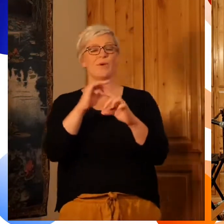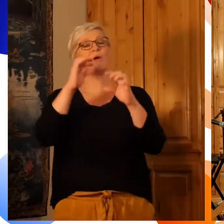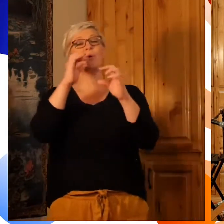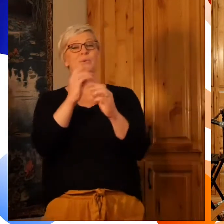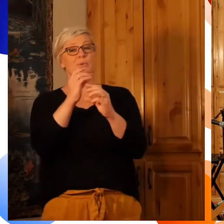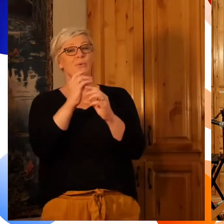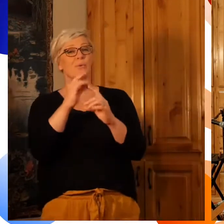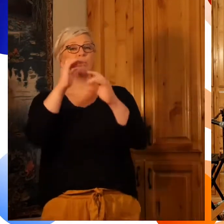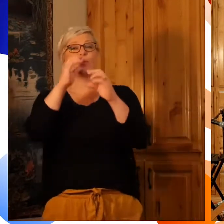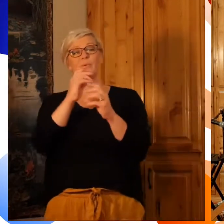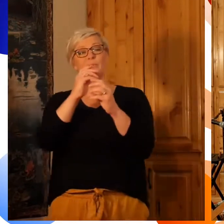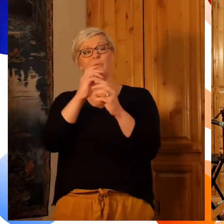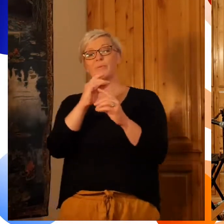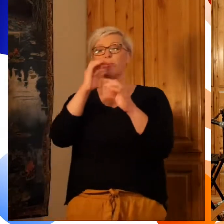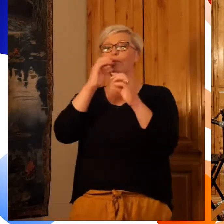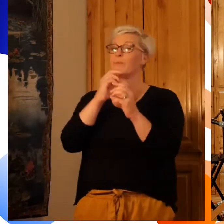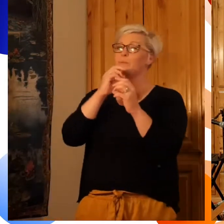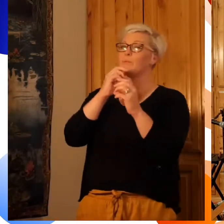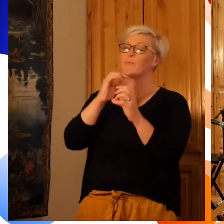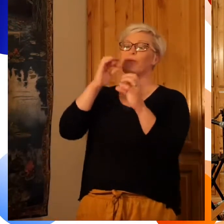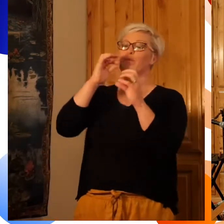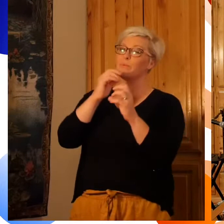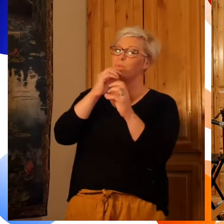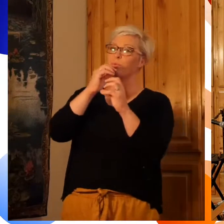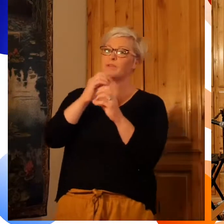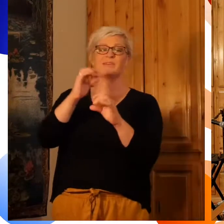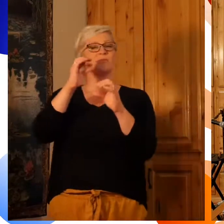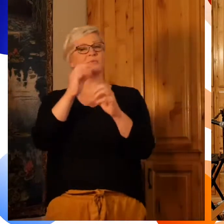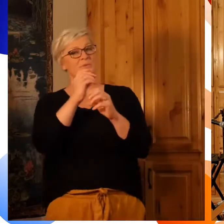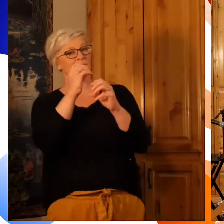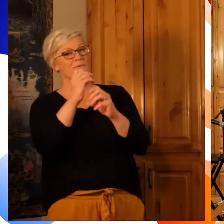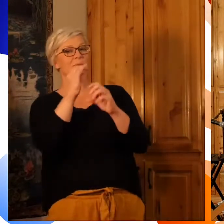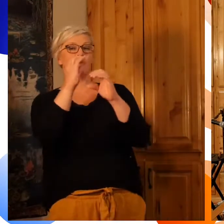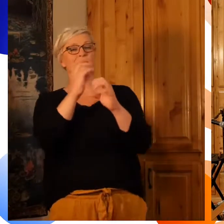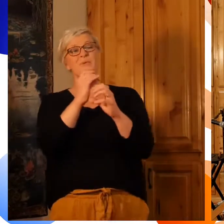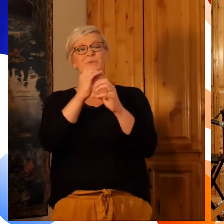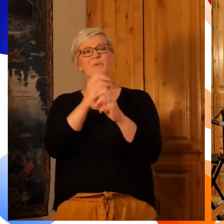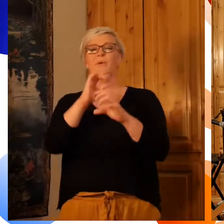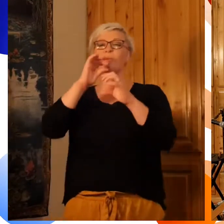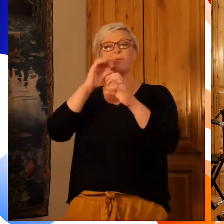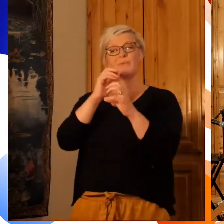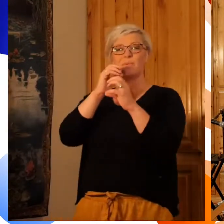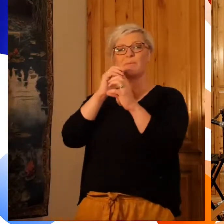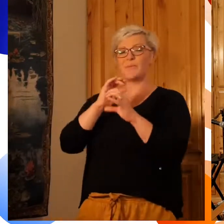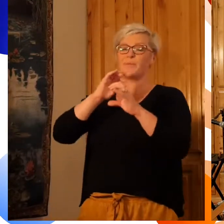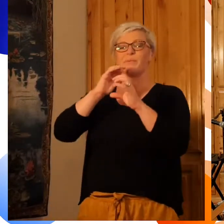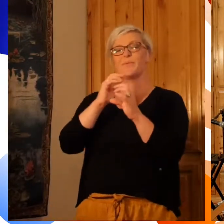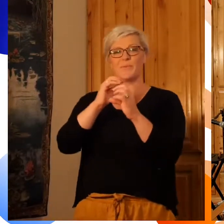Thank you.